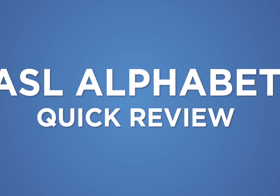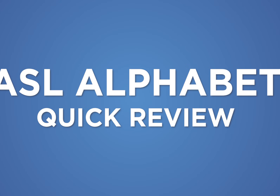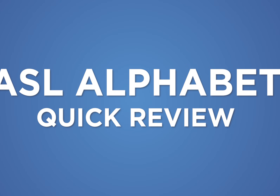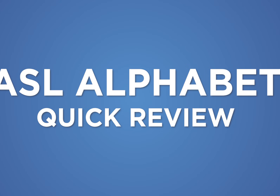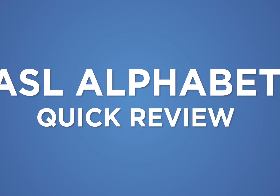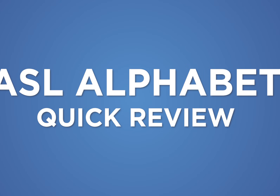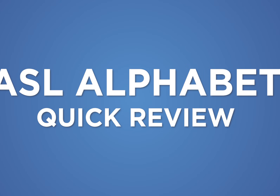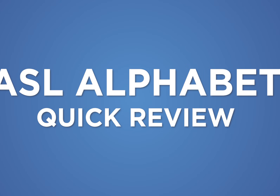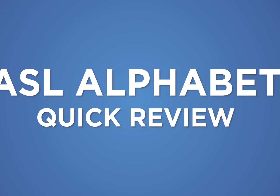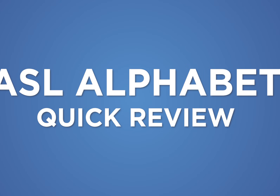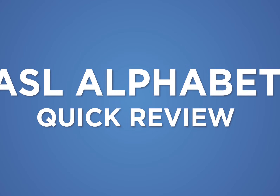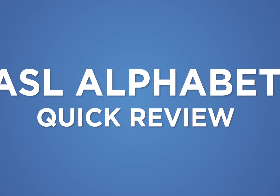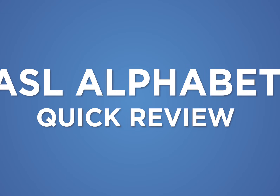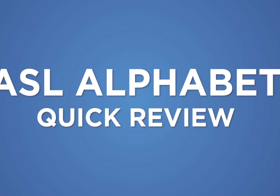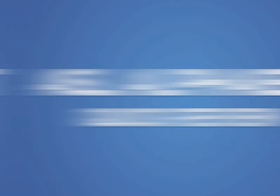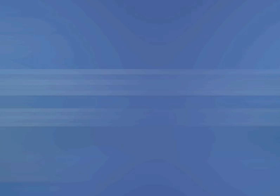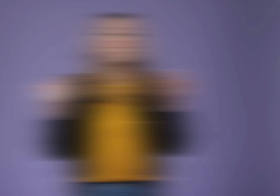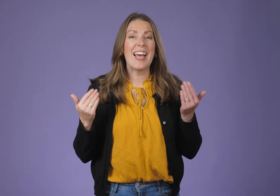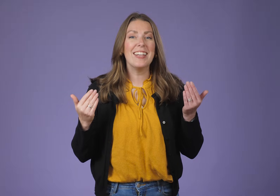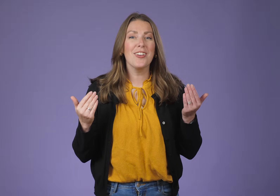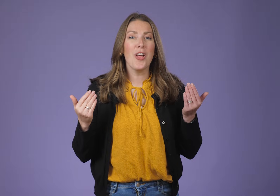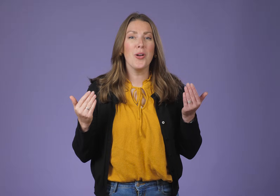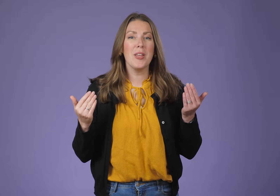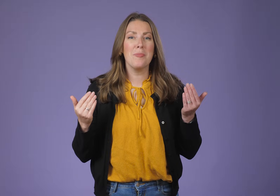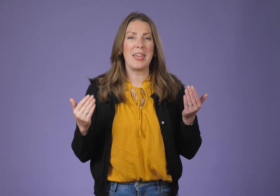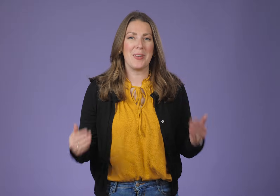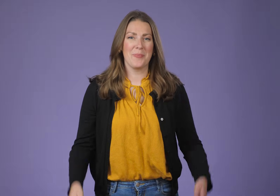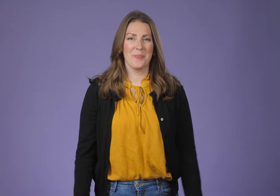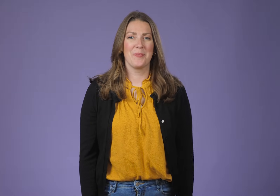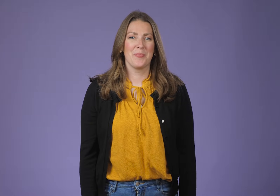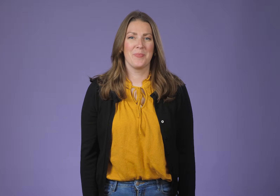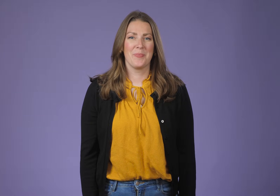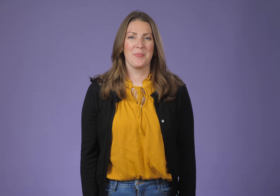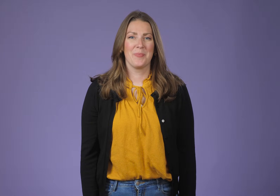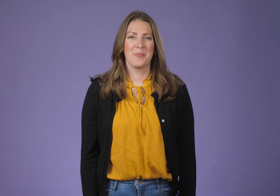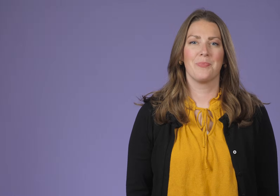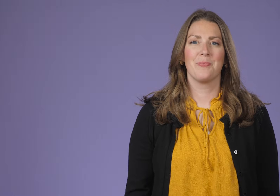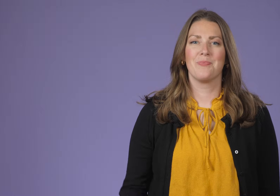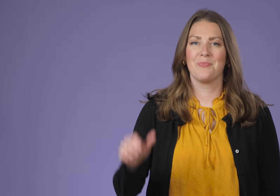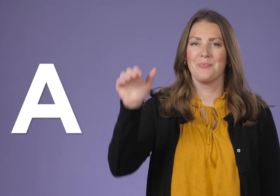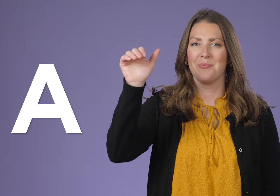for a quick review. Sign it along with me.